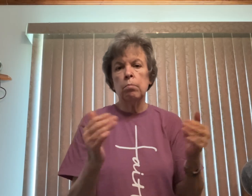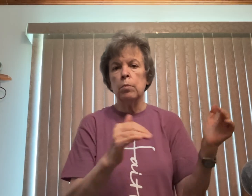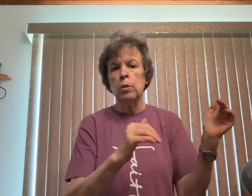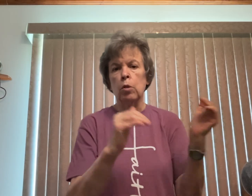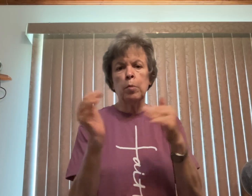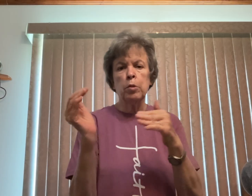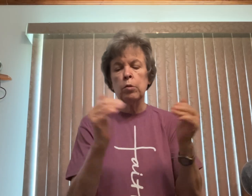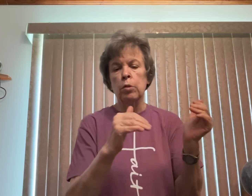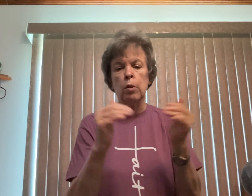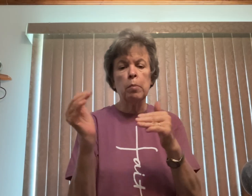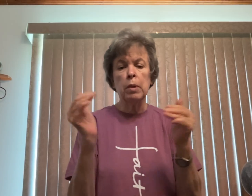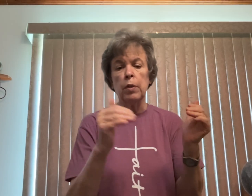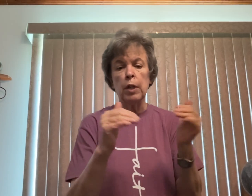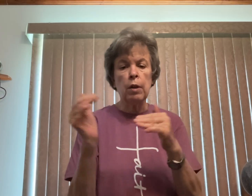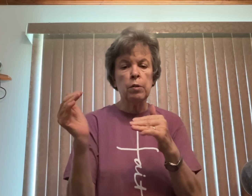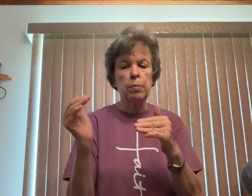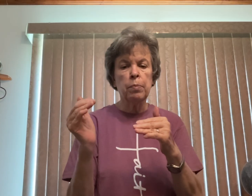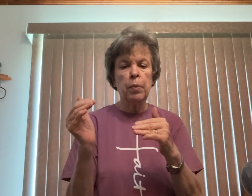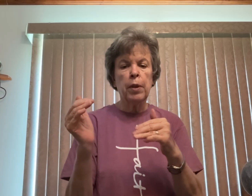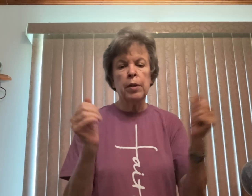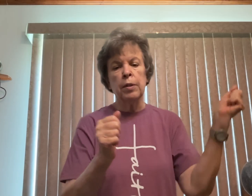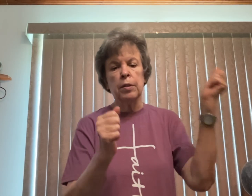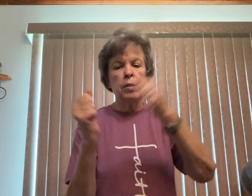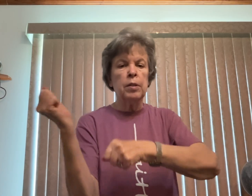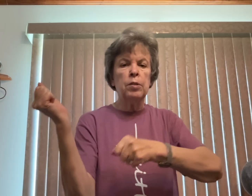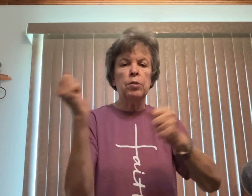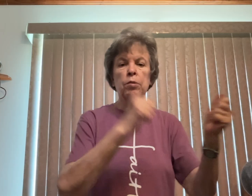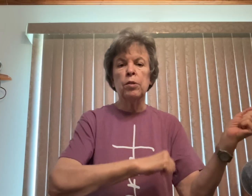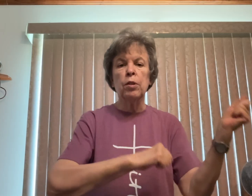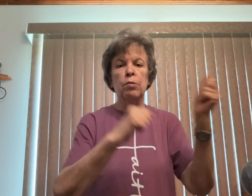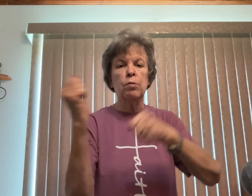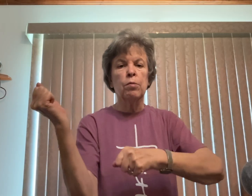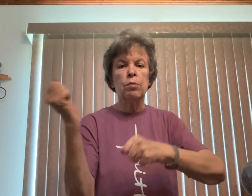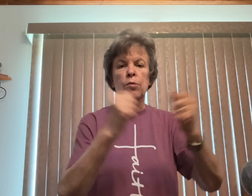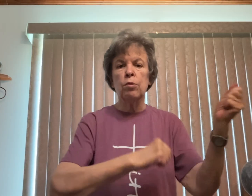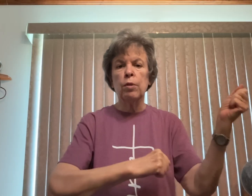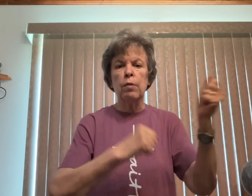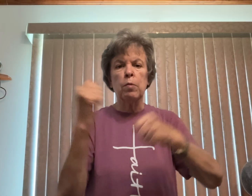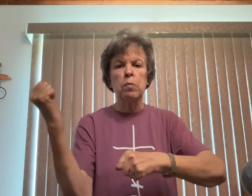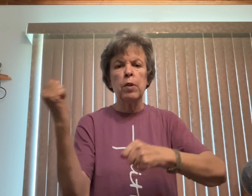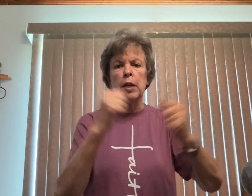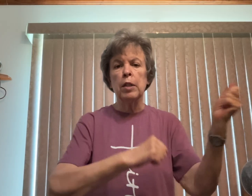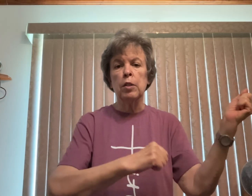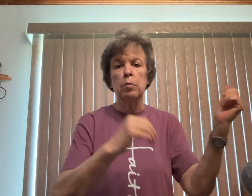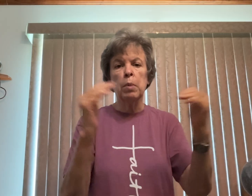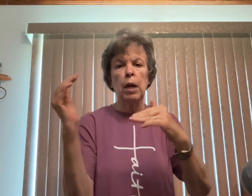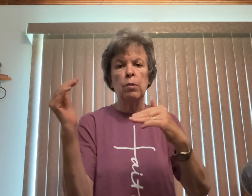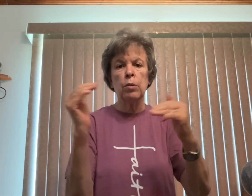is optional, so I'm leaving it out because it's easier to go straight from fighting to battles.